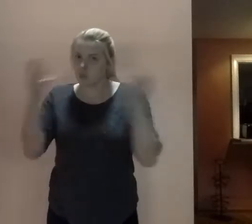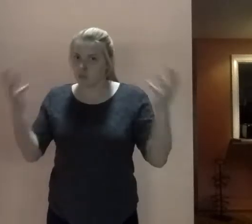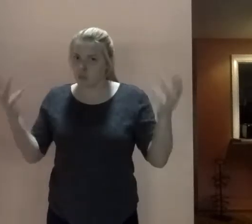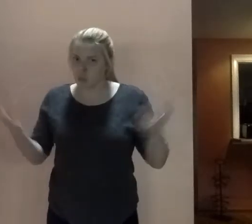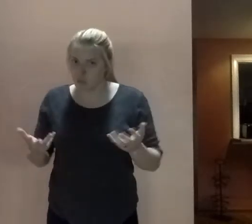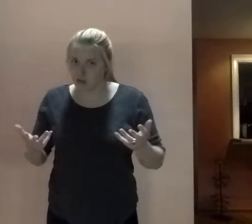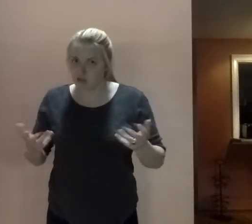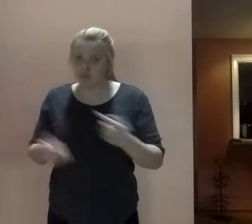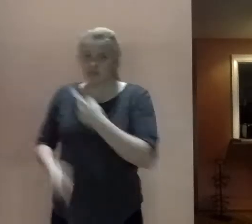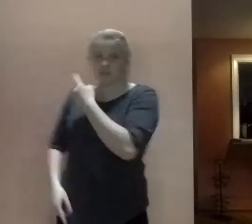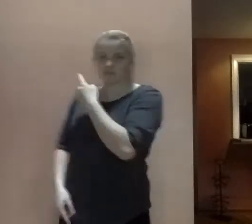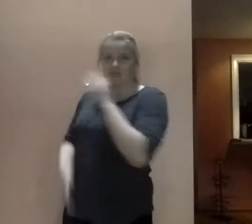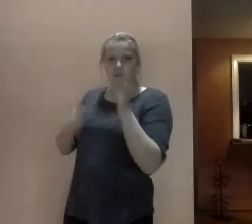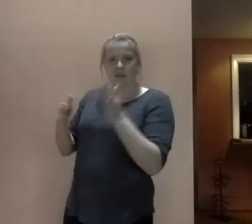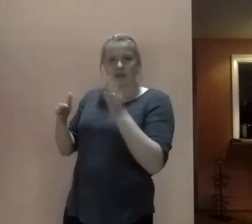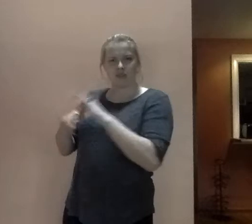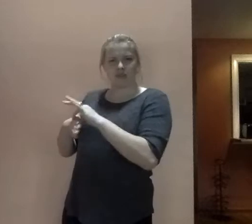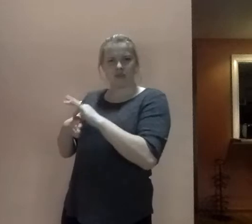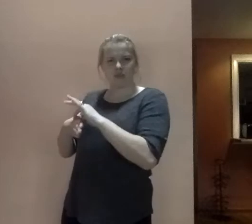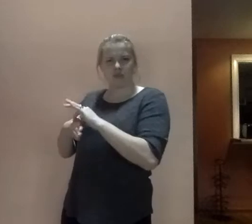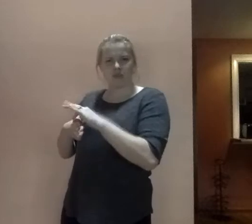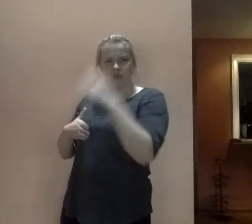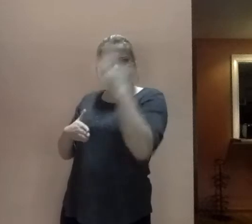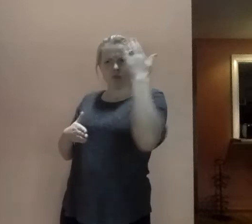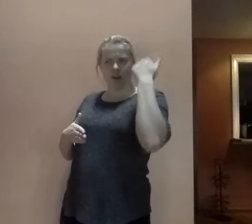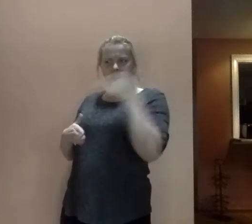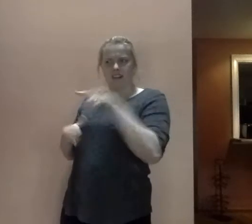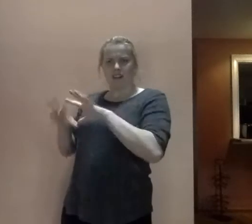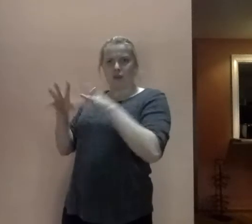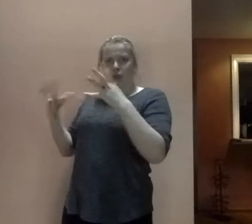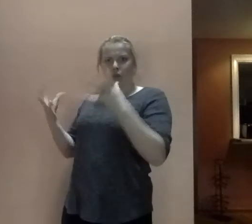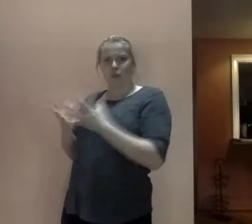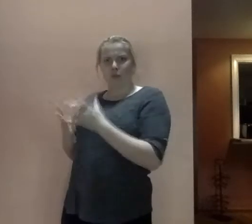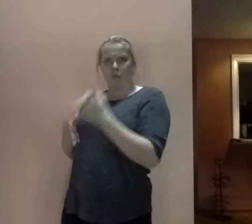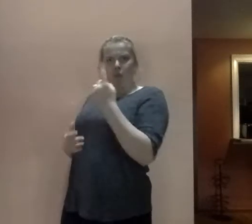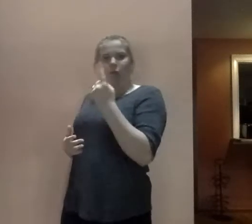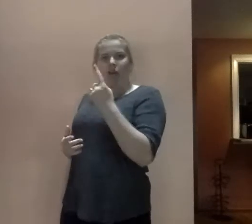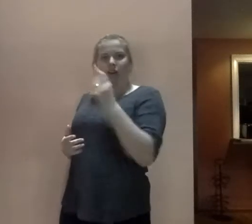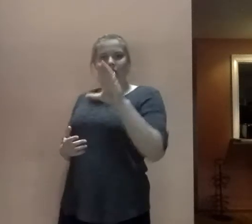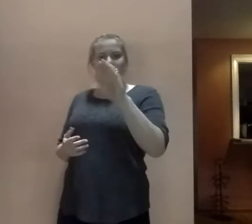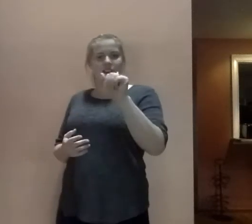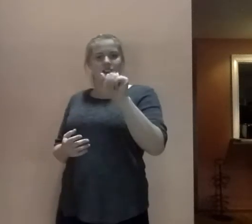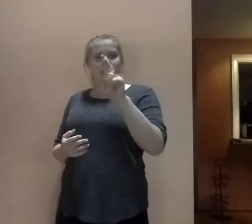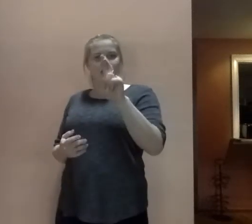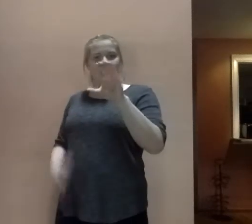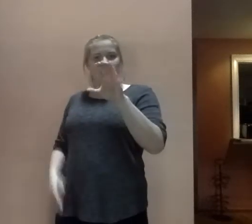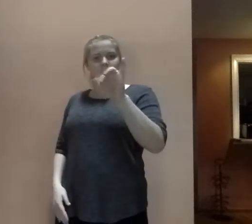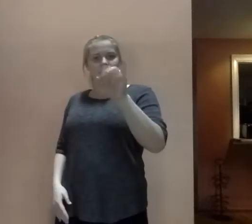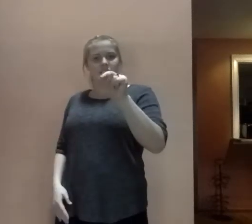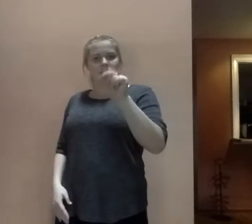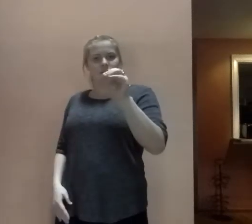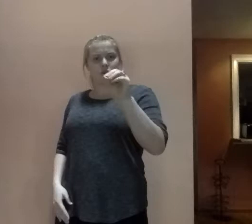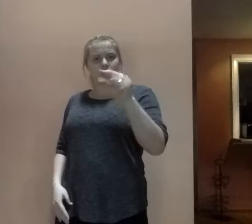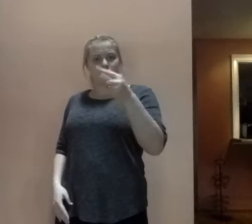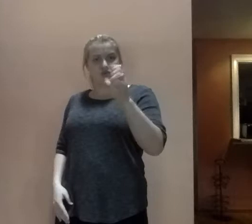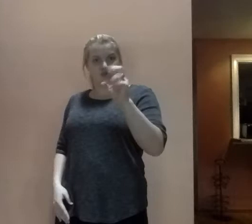Health Organization has classified as a Group 1 carcinogen, which is in the same class as tobacco smoking, asbestos,